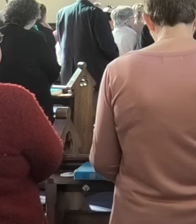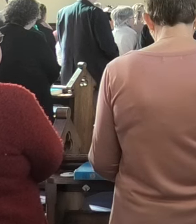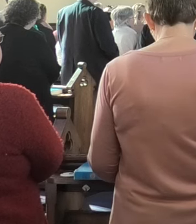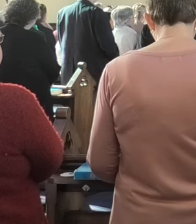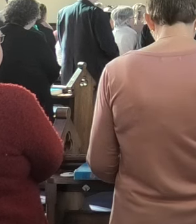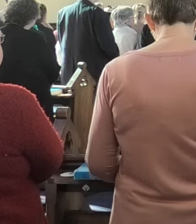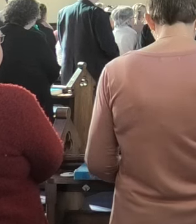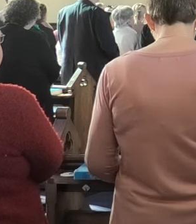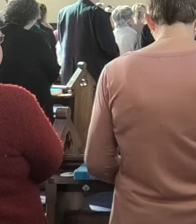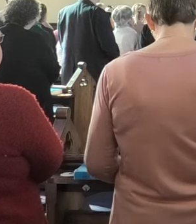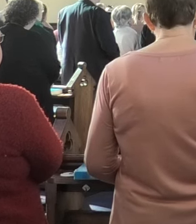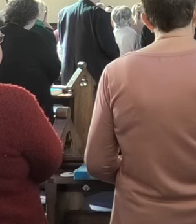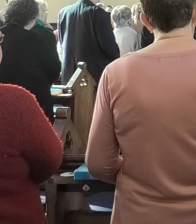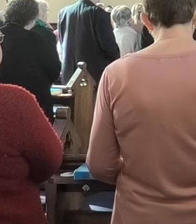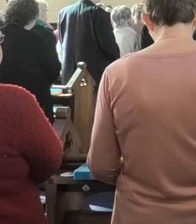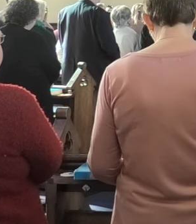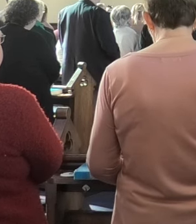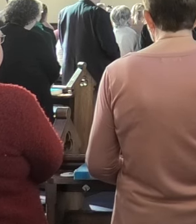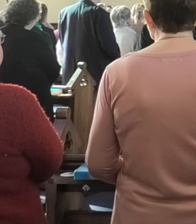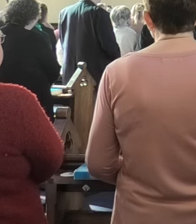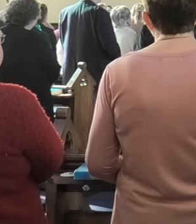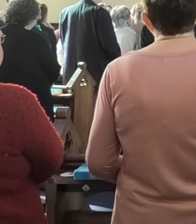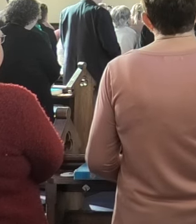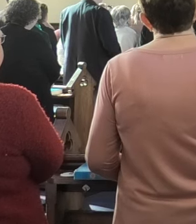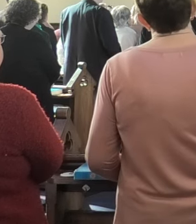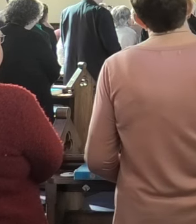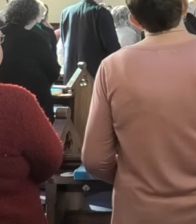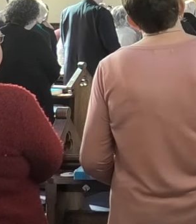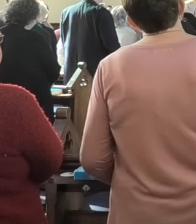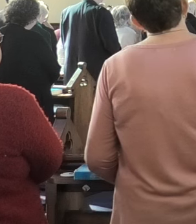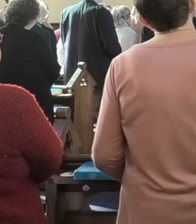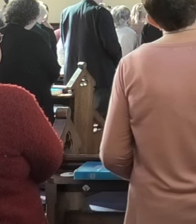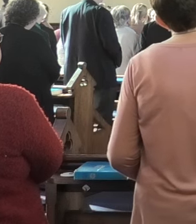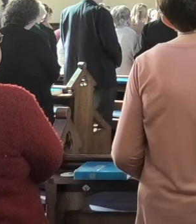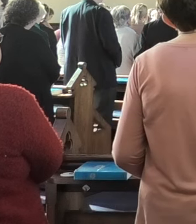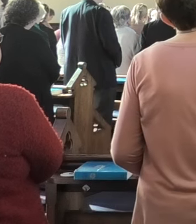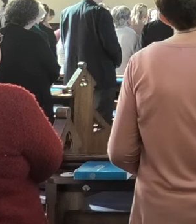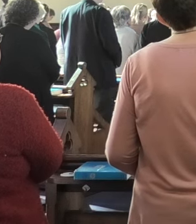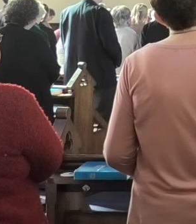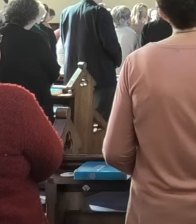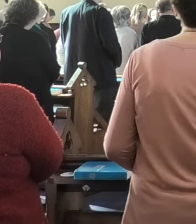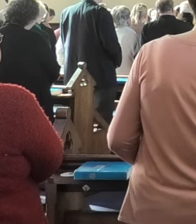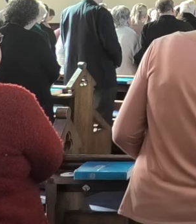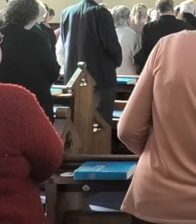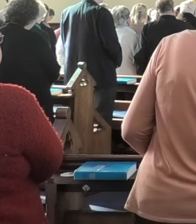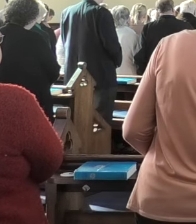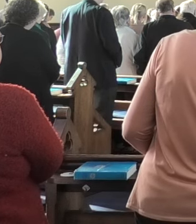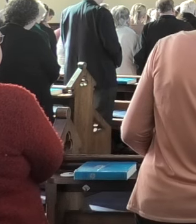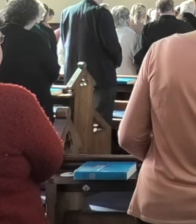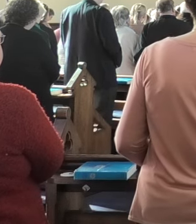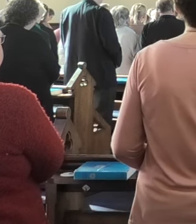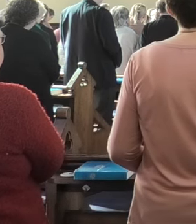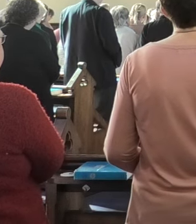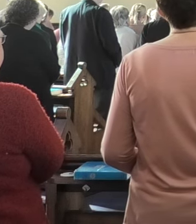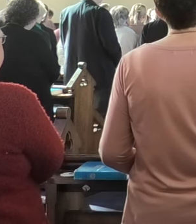support for Hank and the extended family. And the words to conclude with from Jeremiah 29, verse 13 and 14, God says, "You